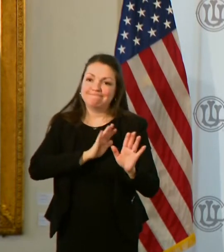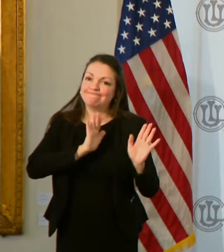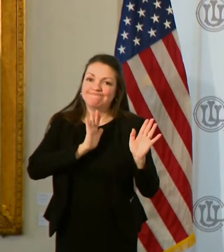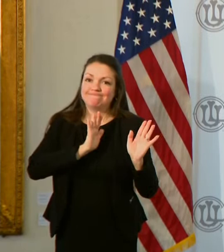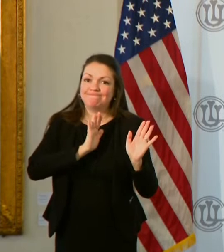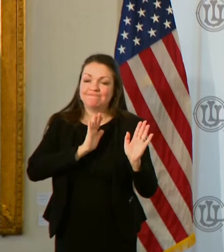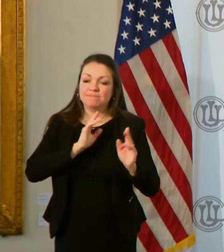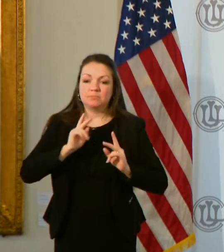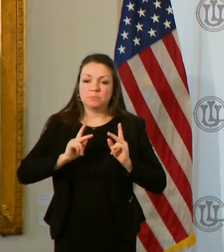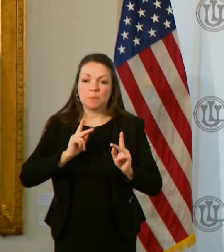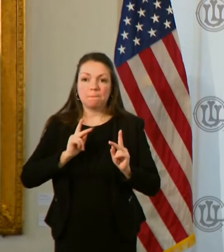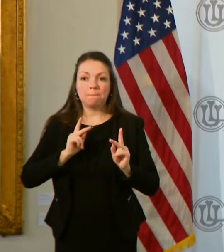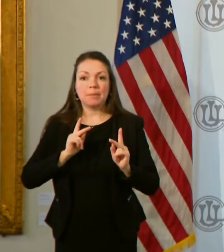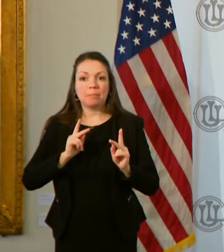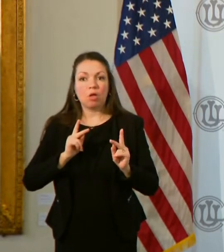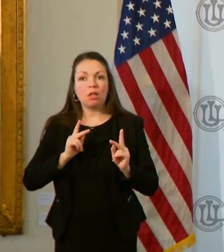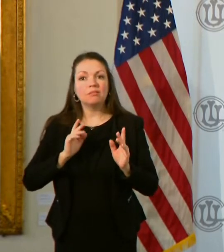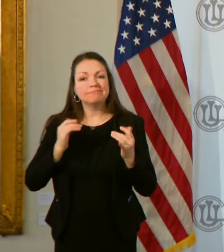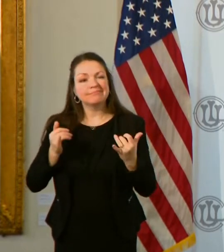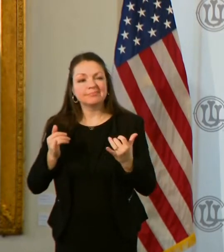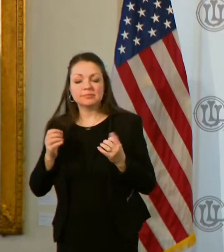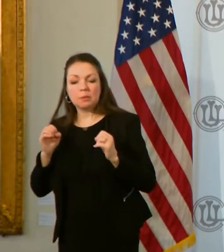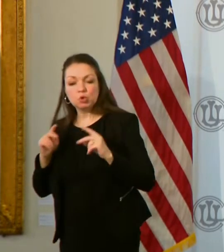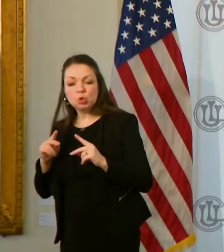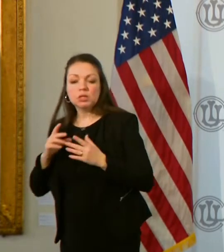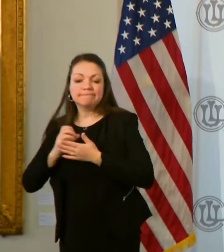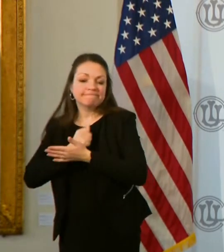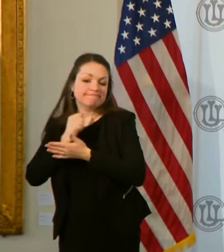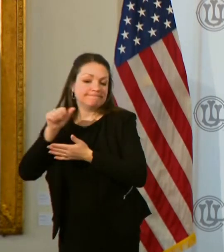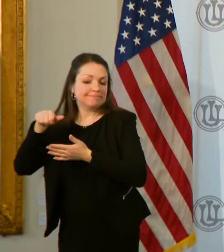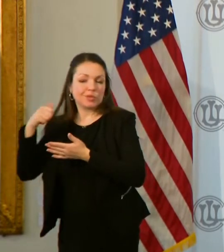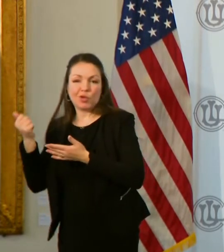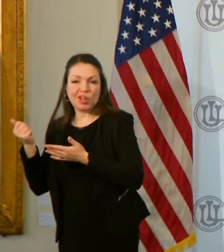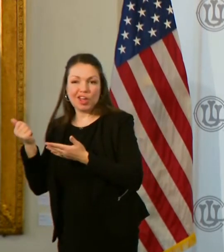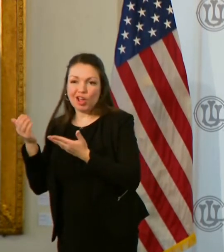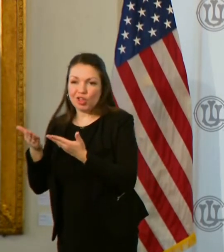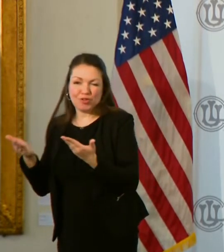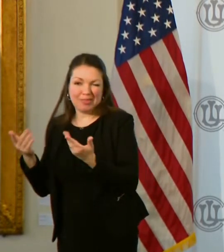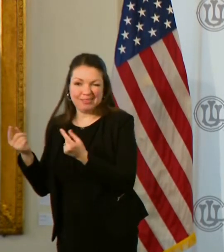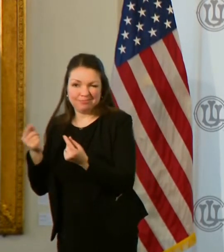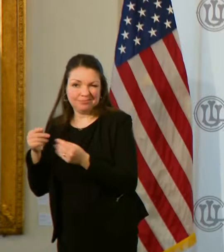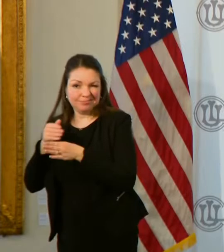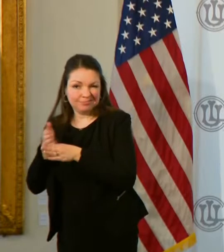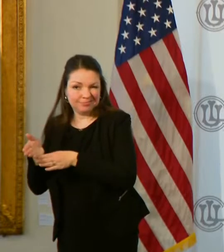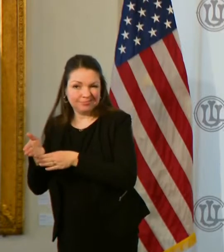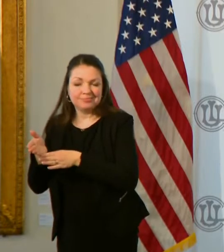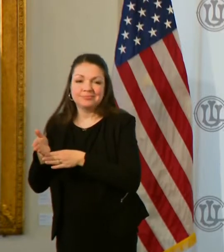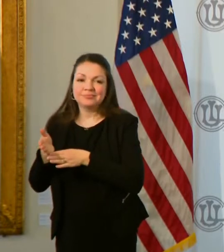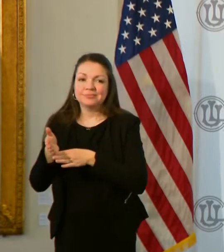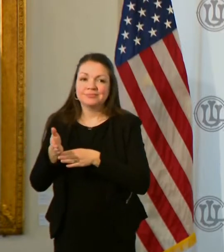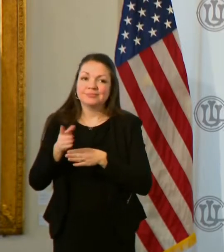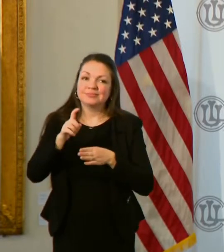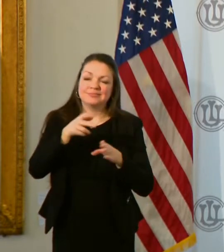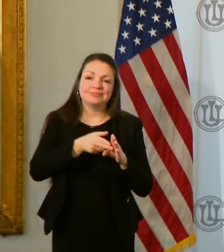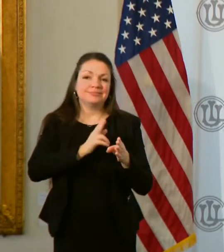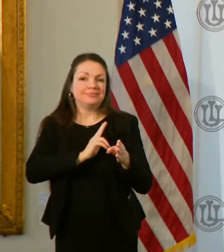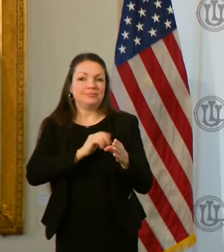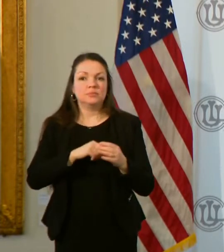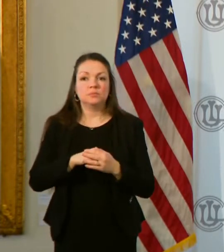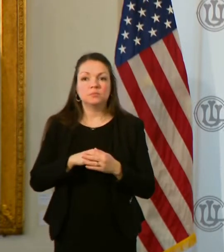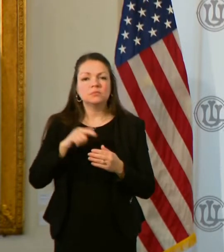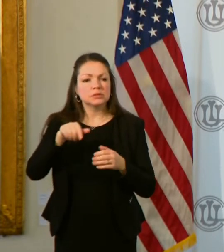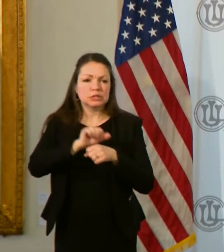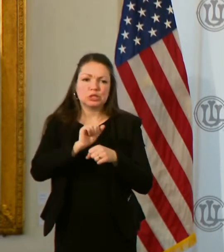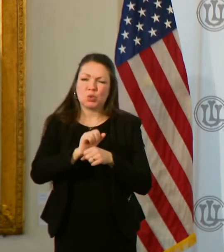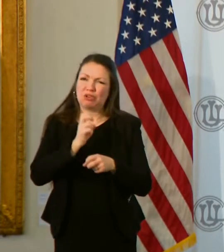people taking the opportunity to find other things to do. This is often thankless